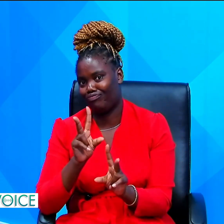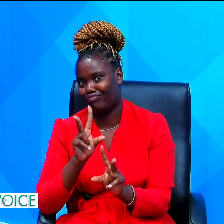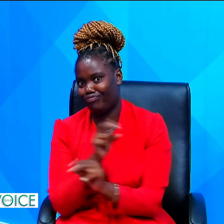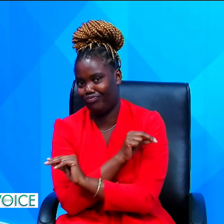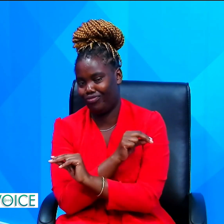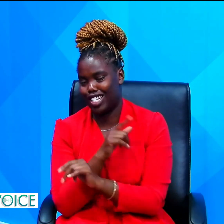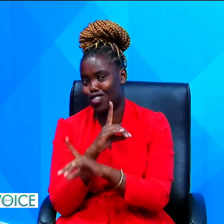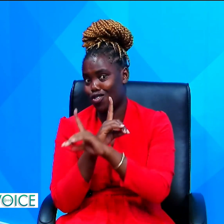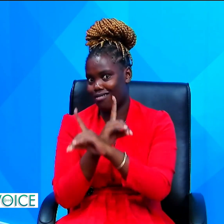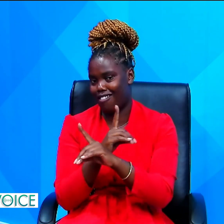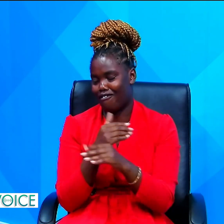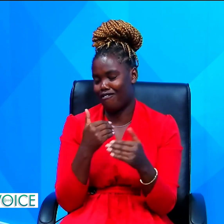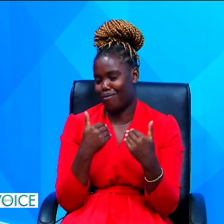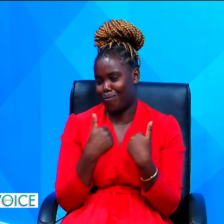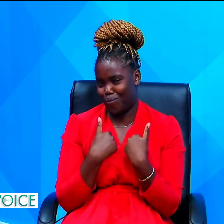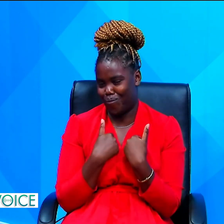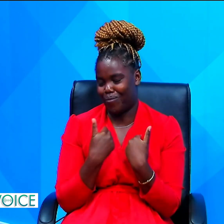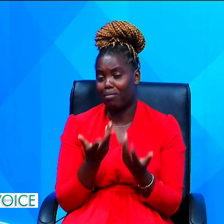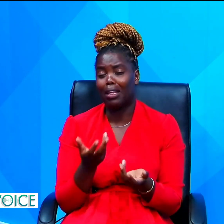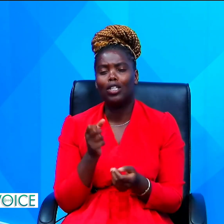protect your baby from contracting hepatitis.